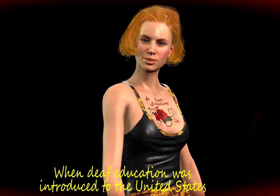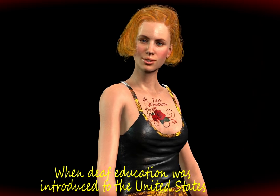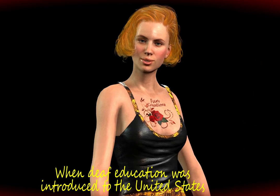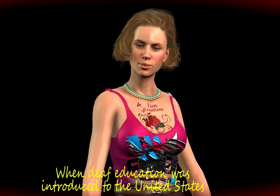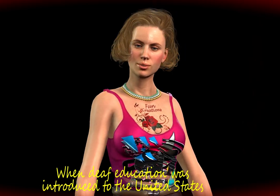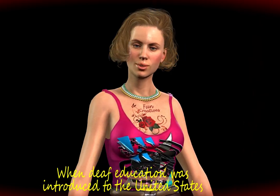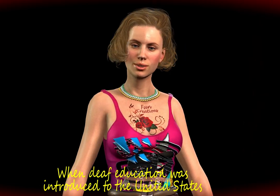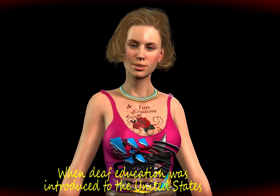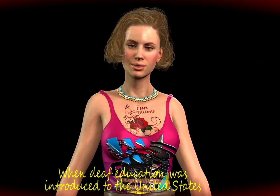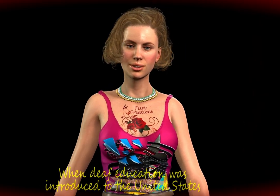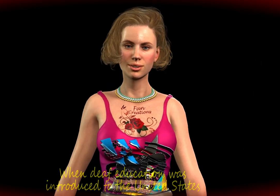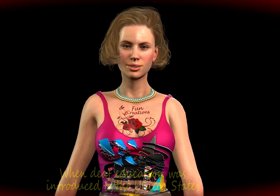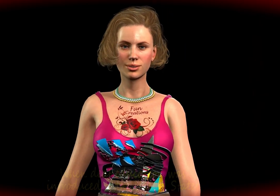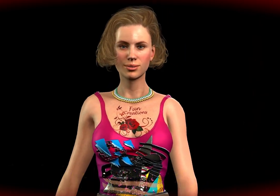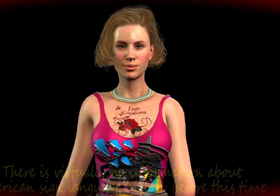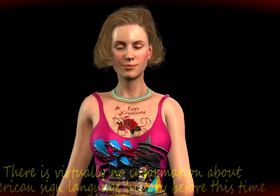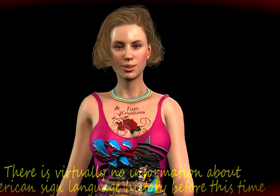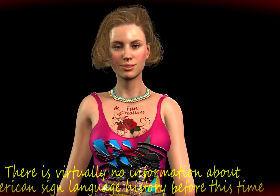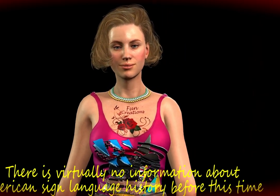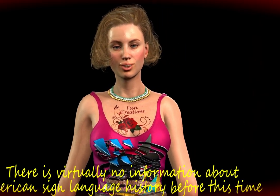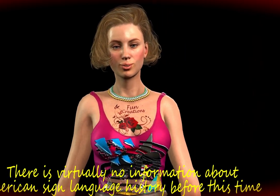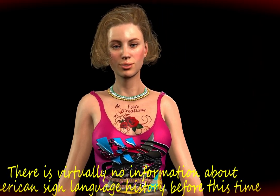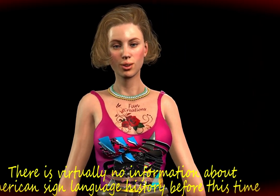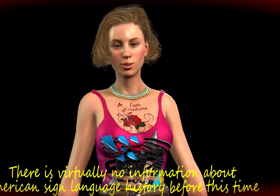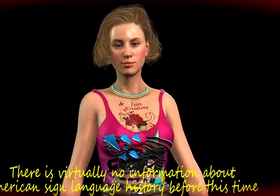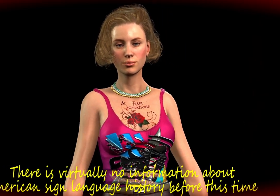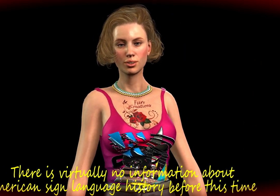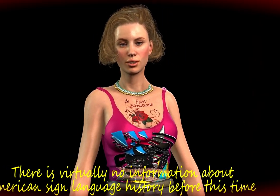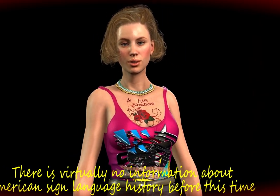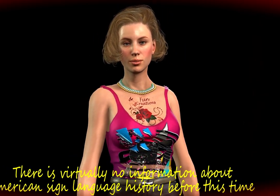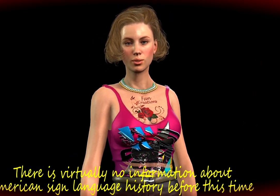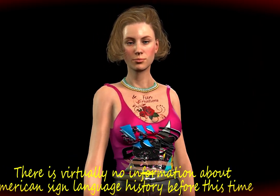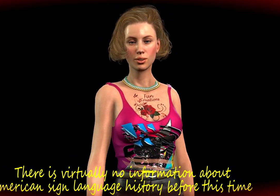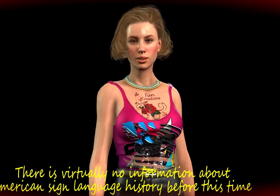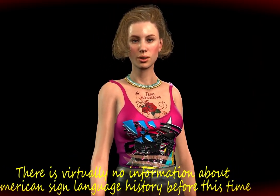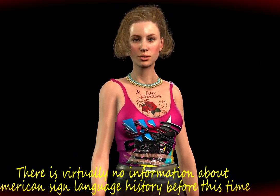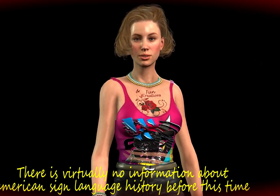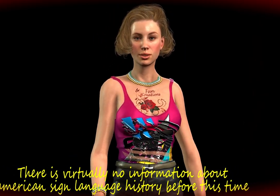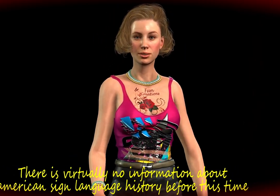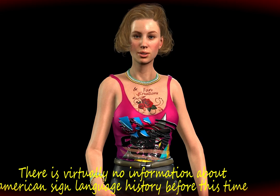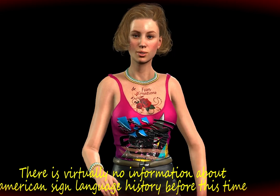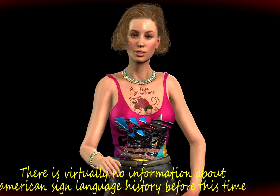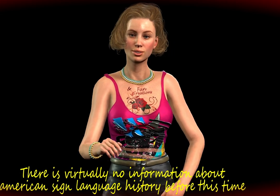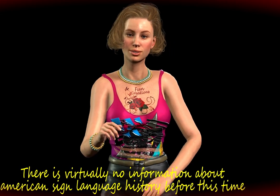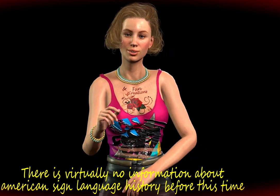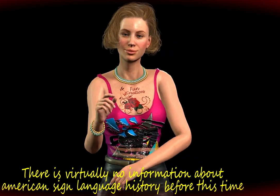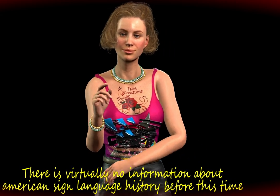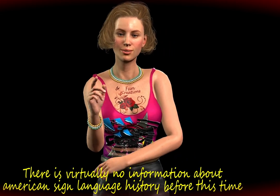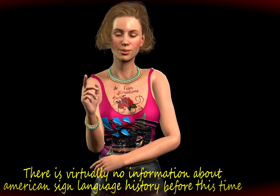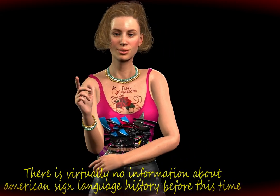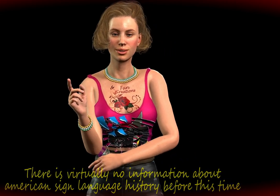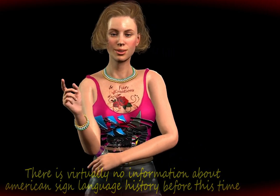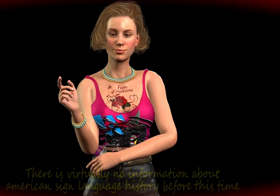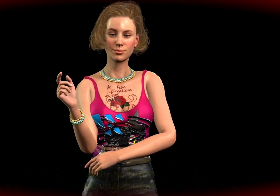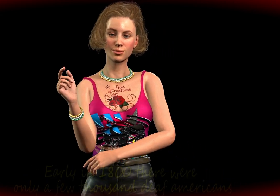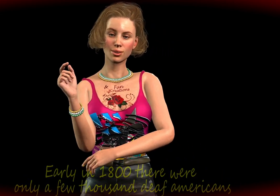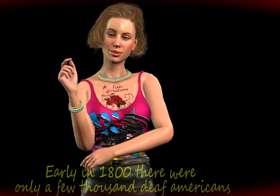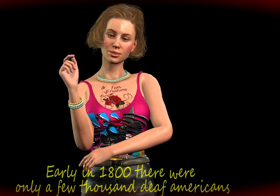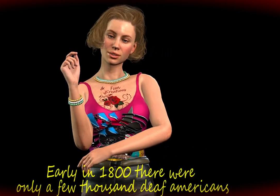to the United States. There is virtually no information about American Sign Language history before this time. Early in the